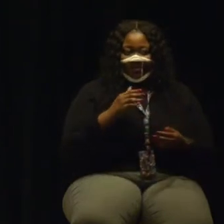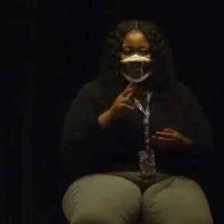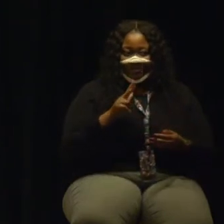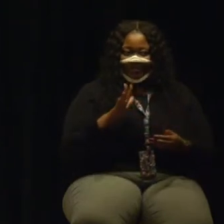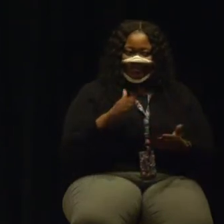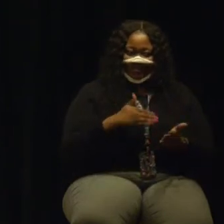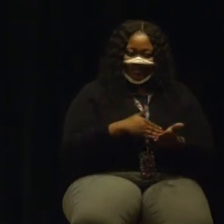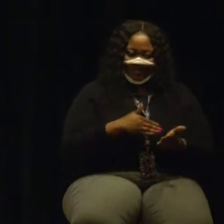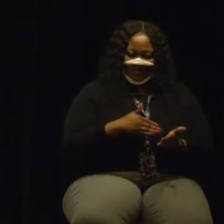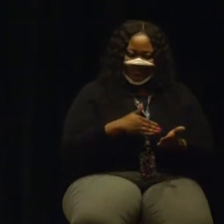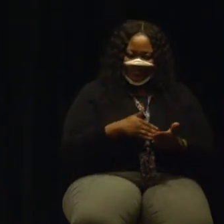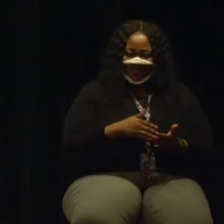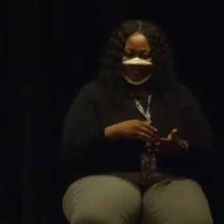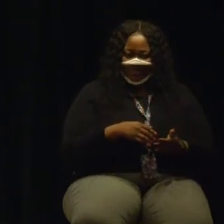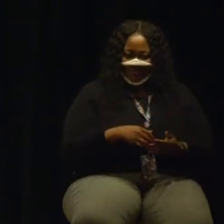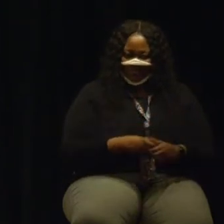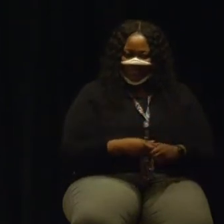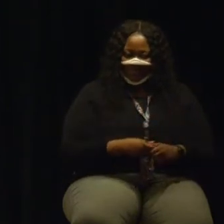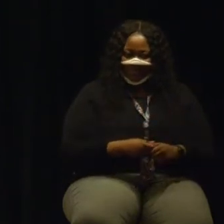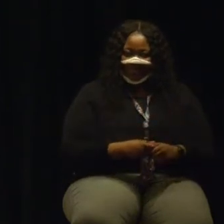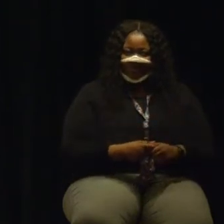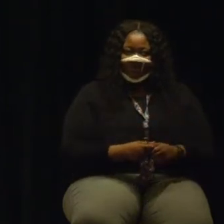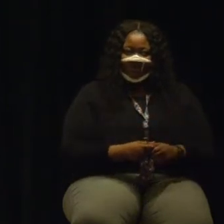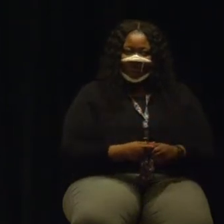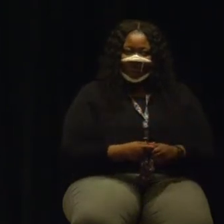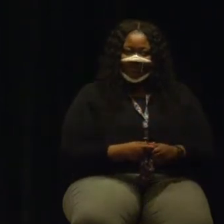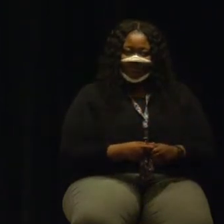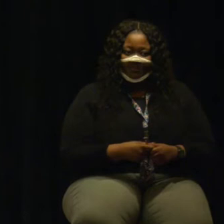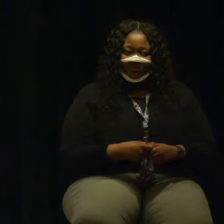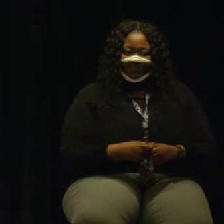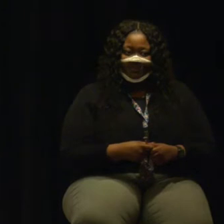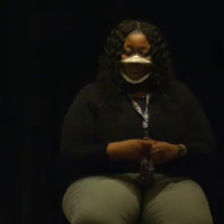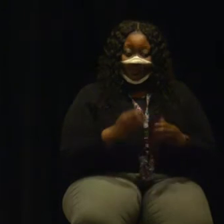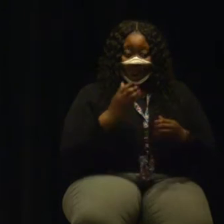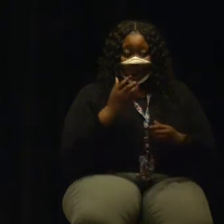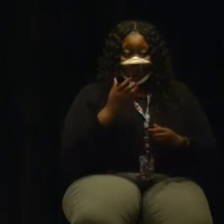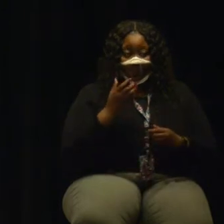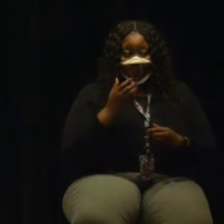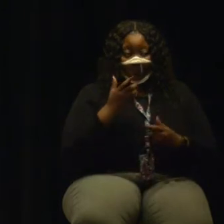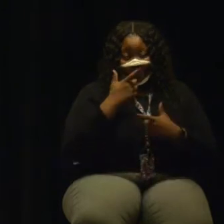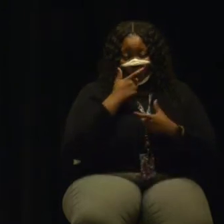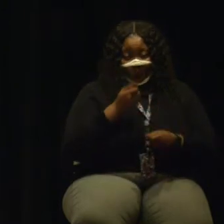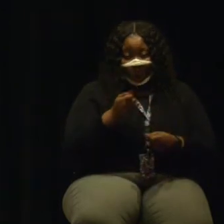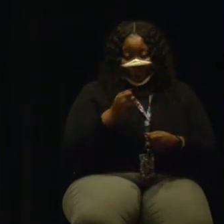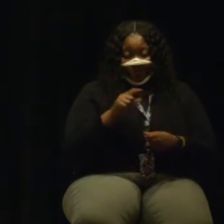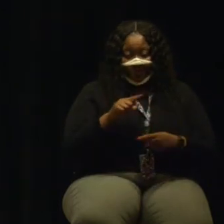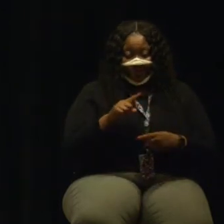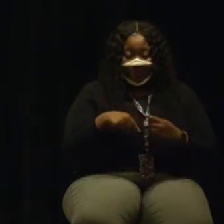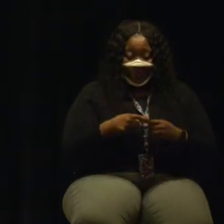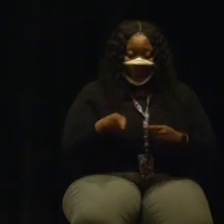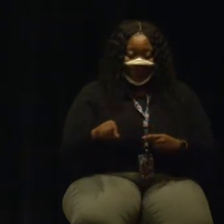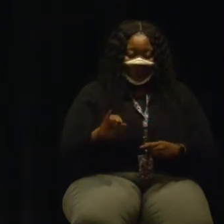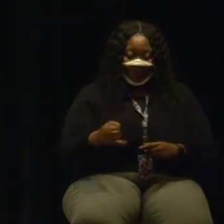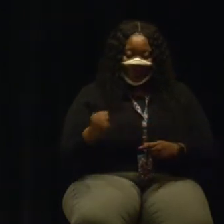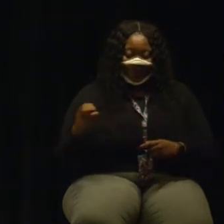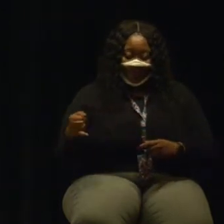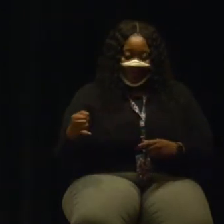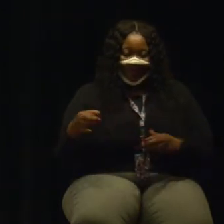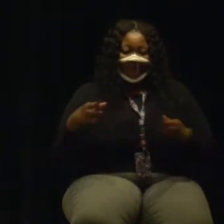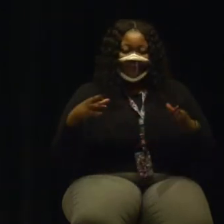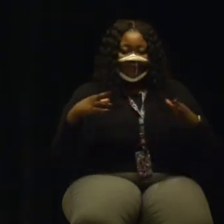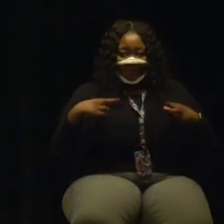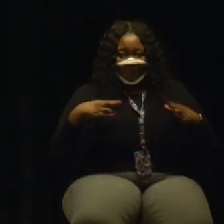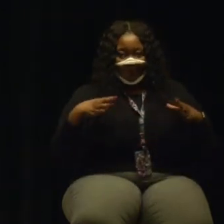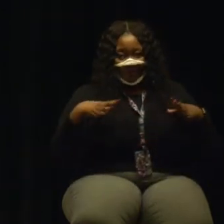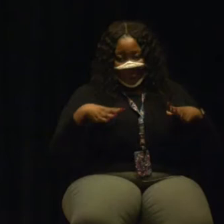into, because Jim Jeffries was, he retired undefeated. He was like the ideal